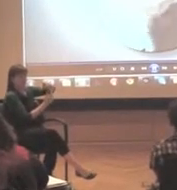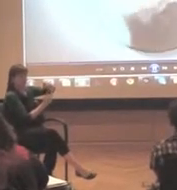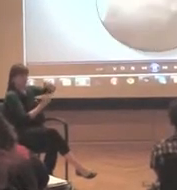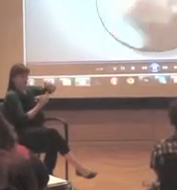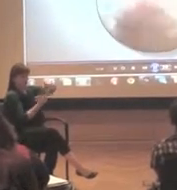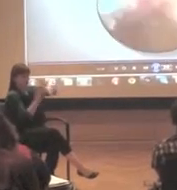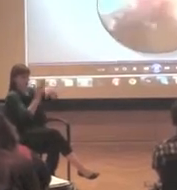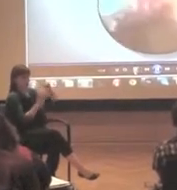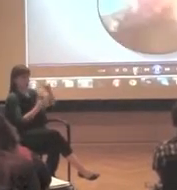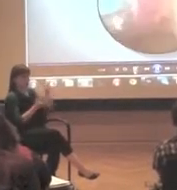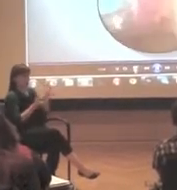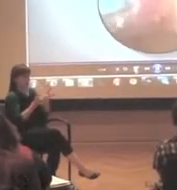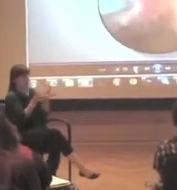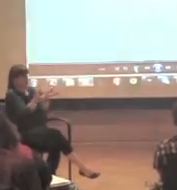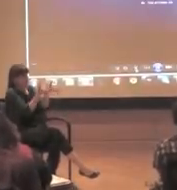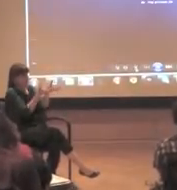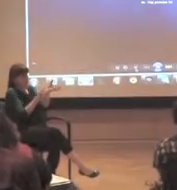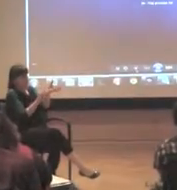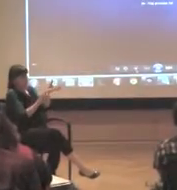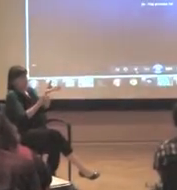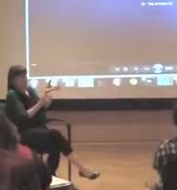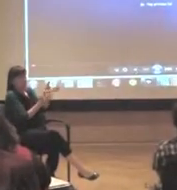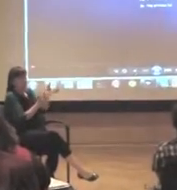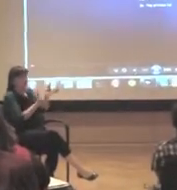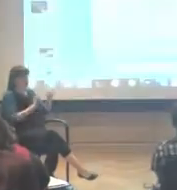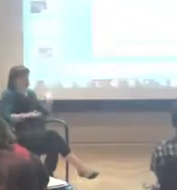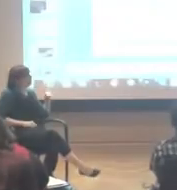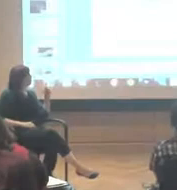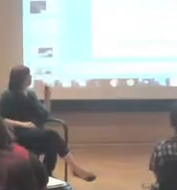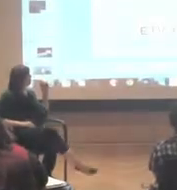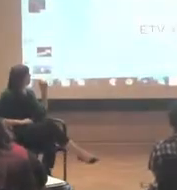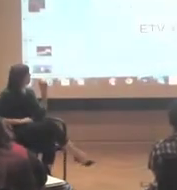on both sides of the brain. Okay.